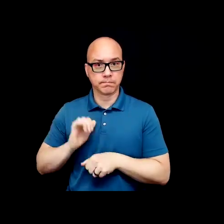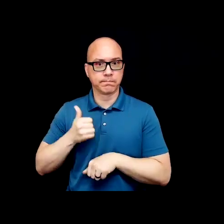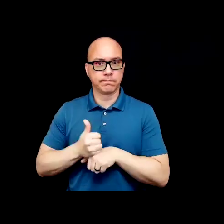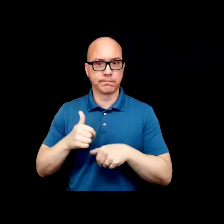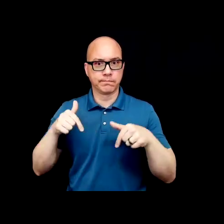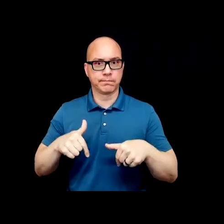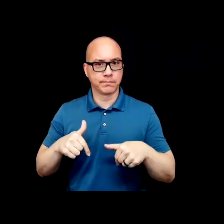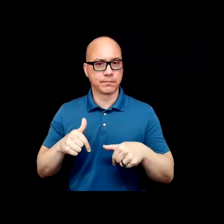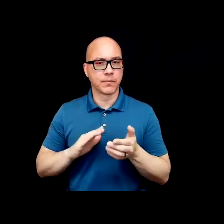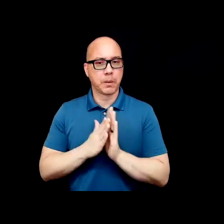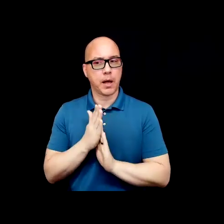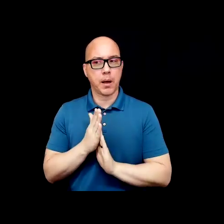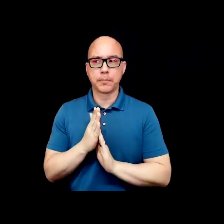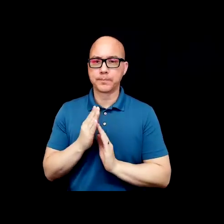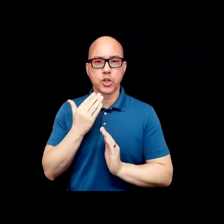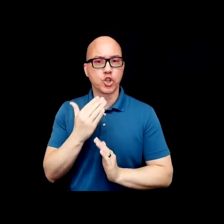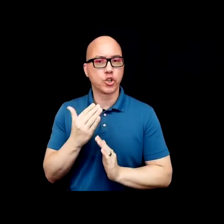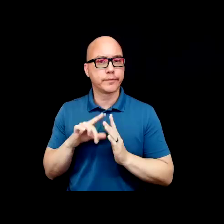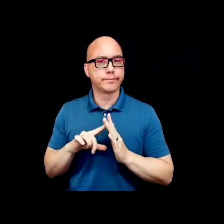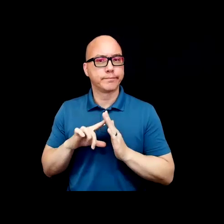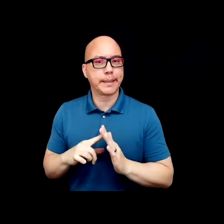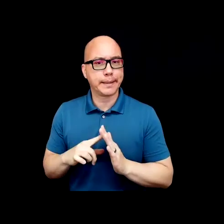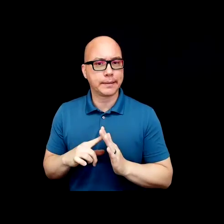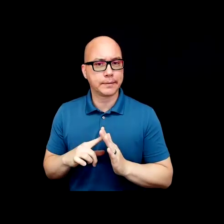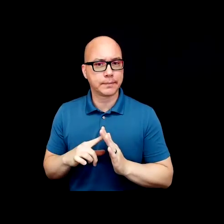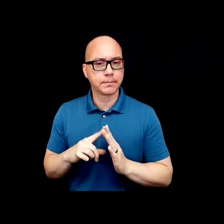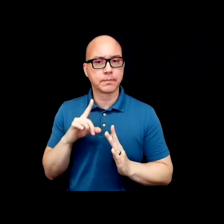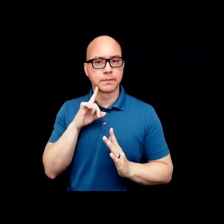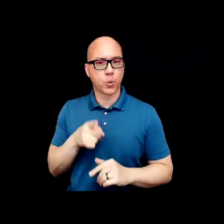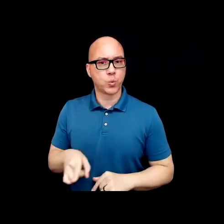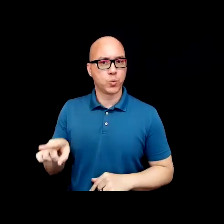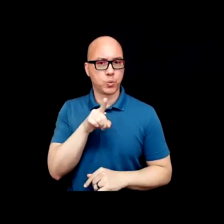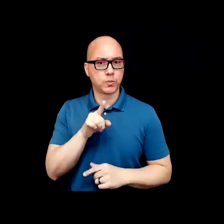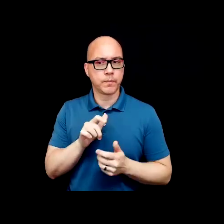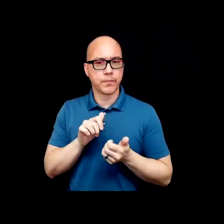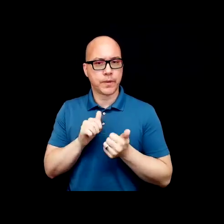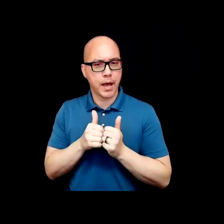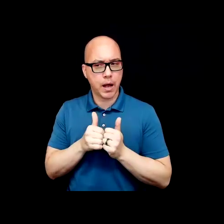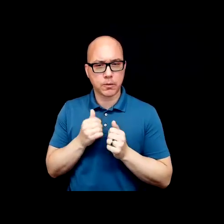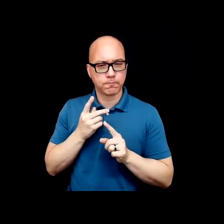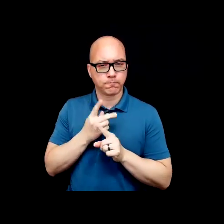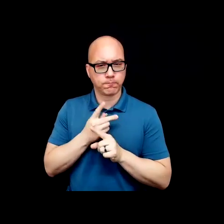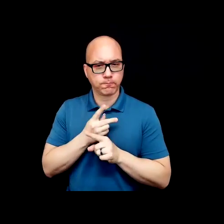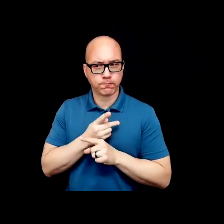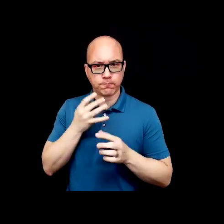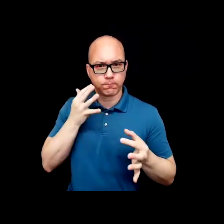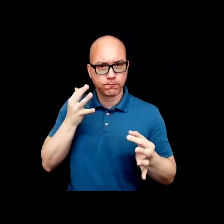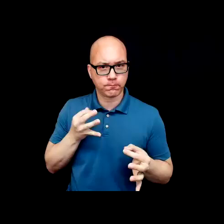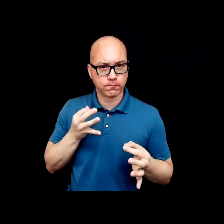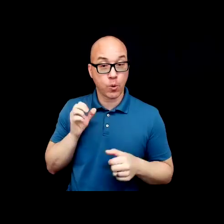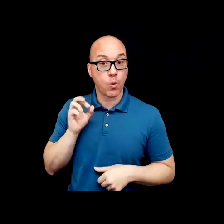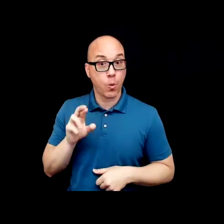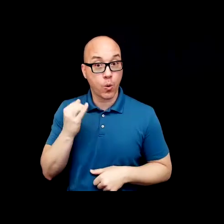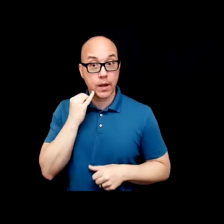perfect appetizer, the perfect start for you on that decision making, or if you're already a